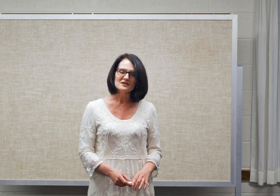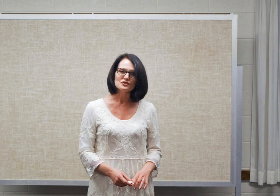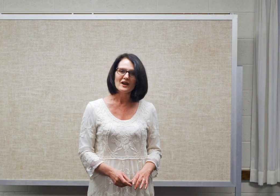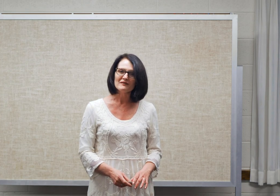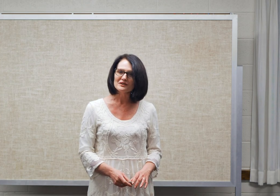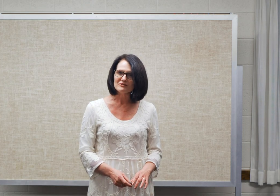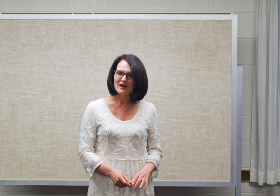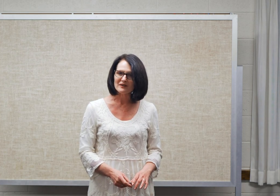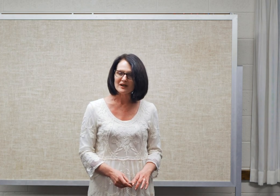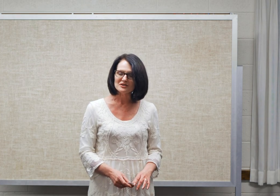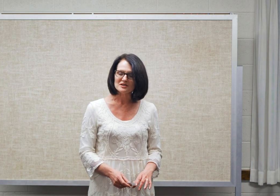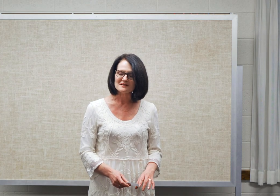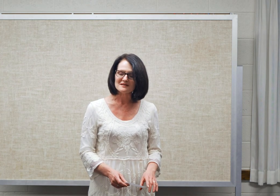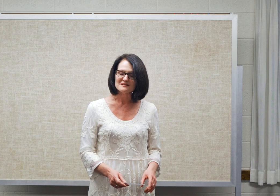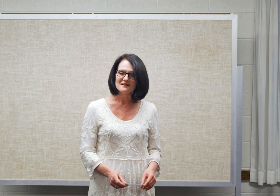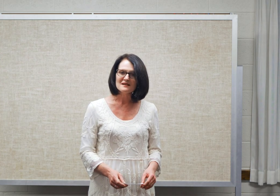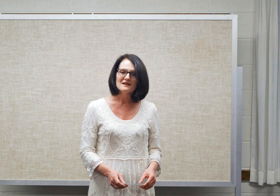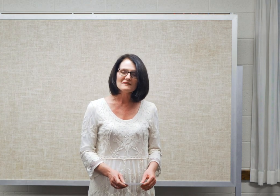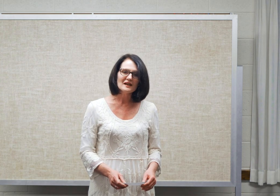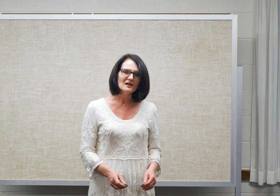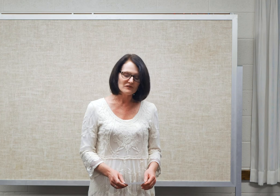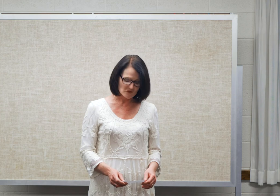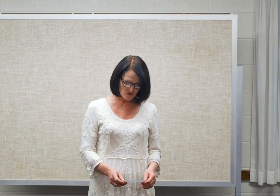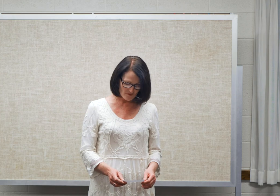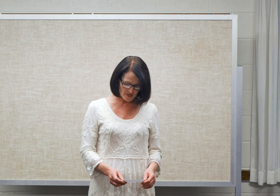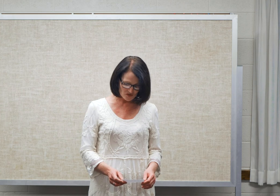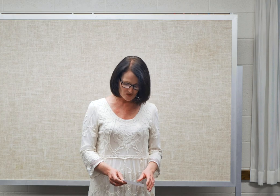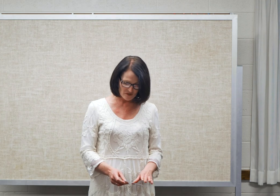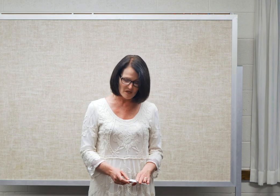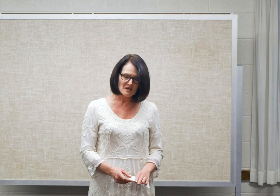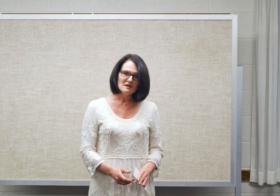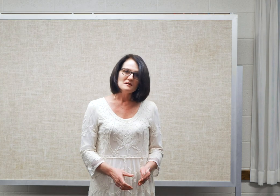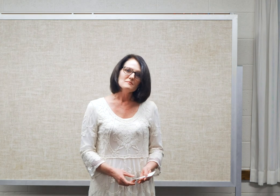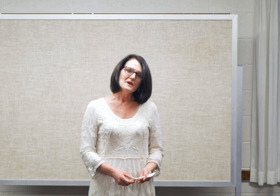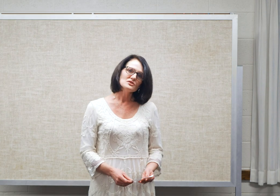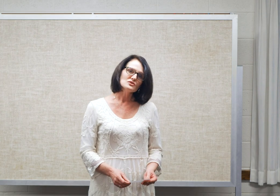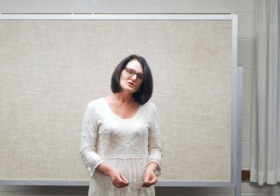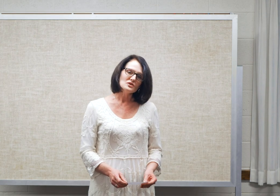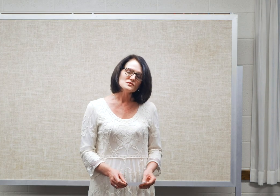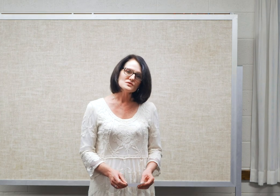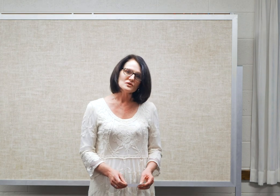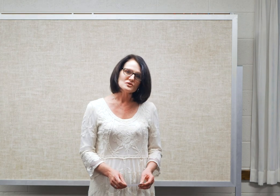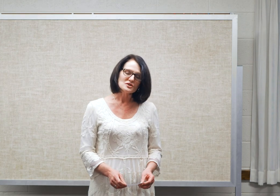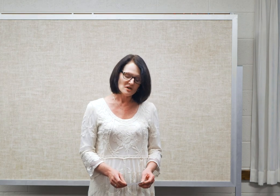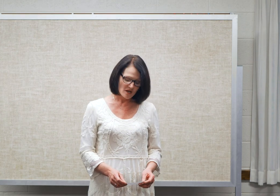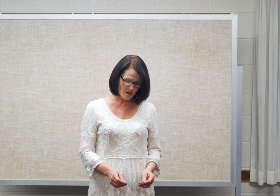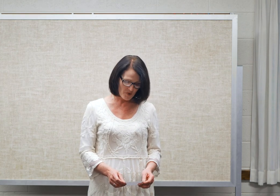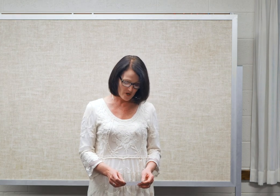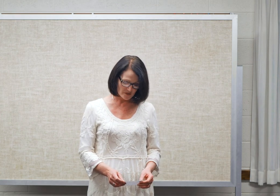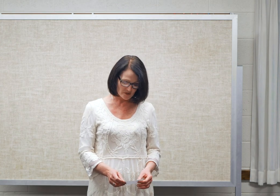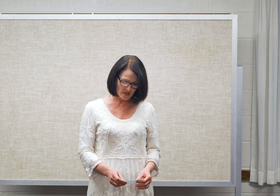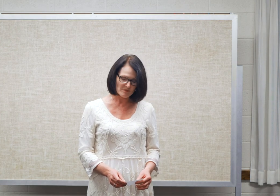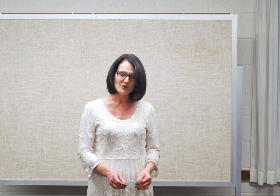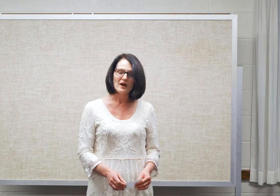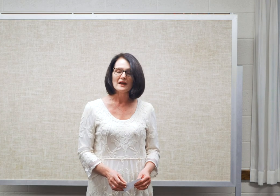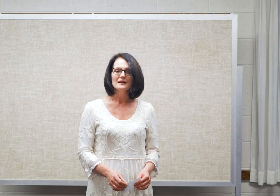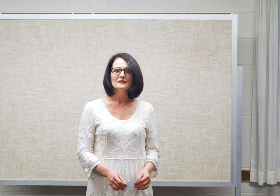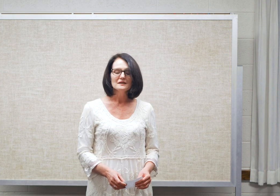your Heavenly Father and Jesus. They love you so much. Make sure that you search and ponder and pray,